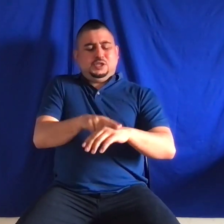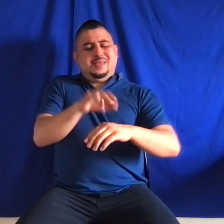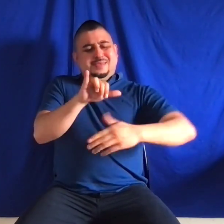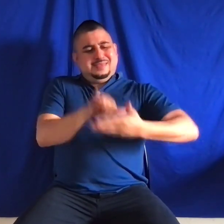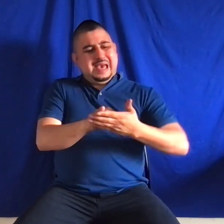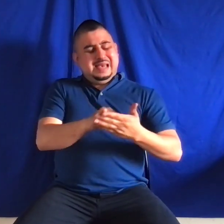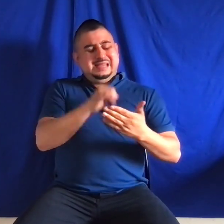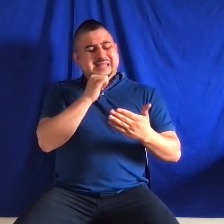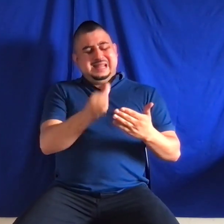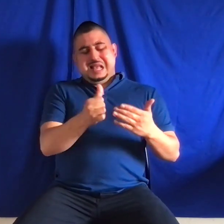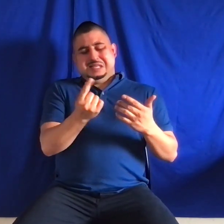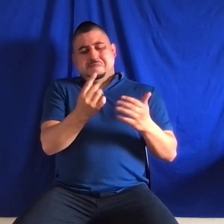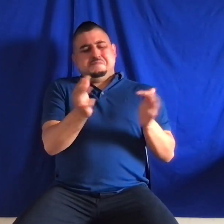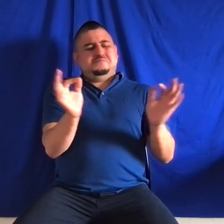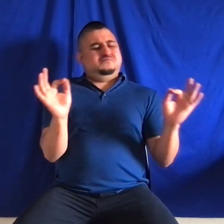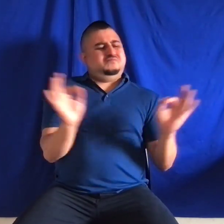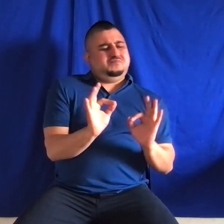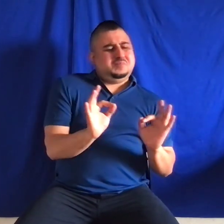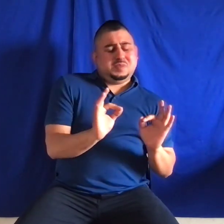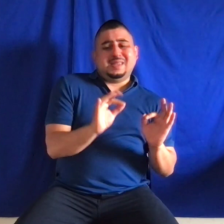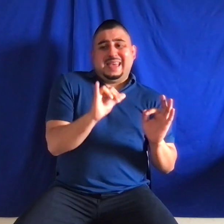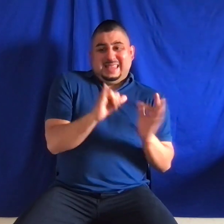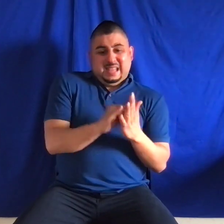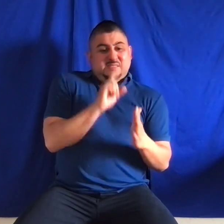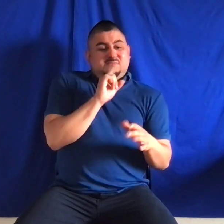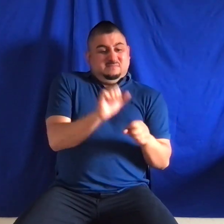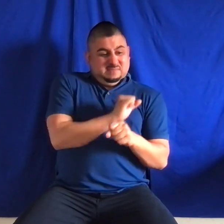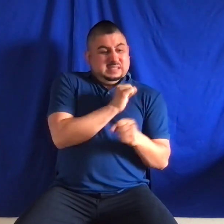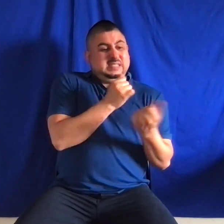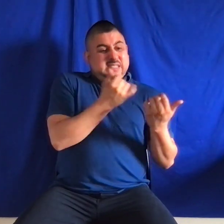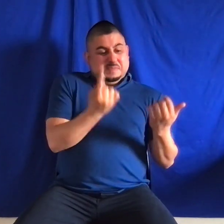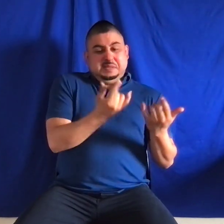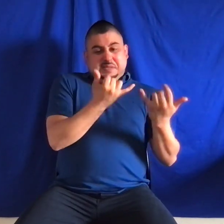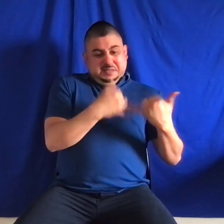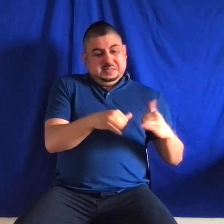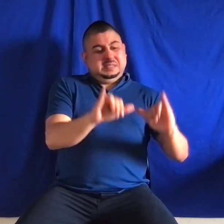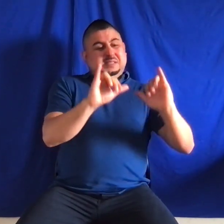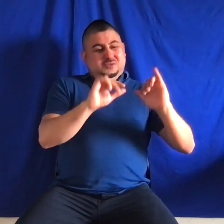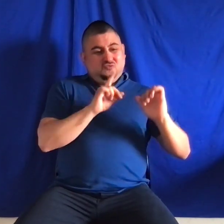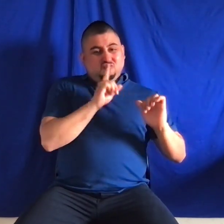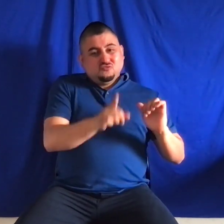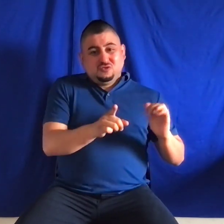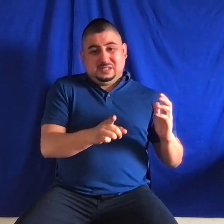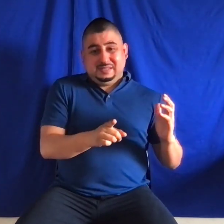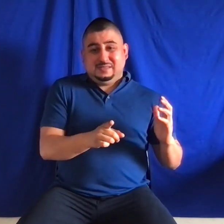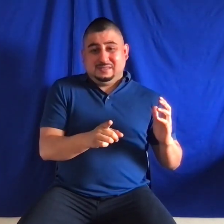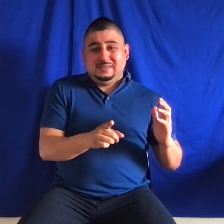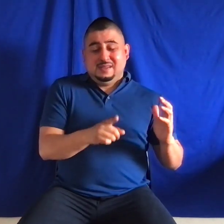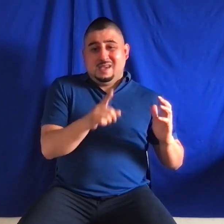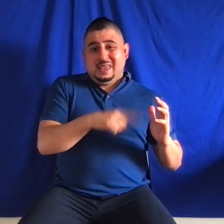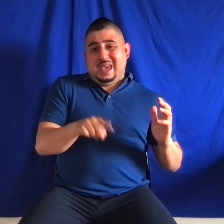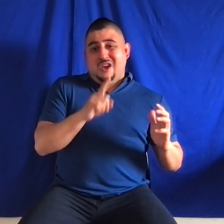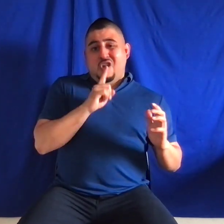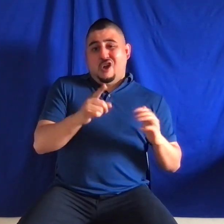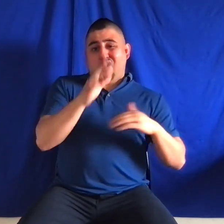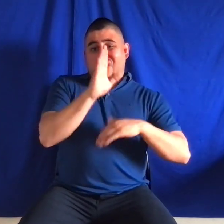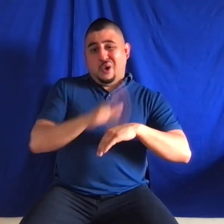something that had been. That was something that was still very much real, still calling them forward and leading them